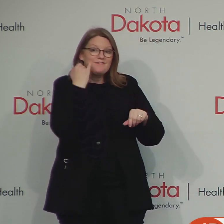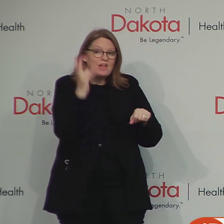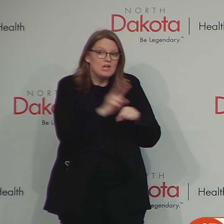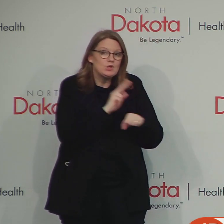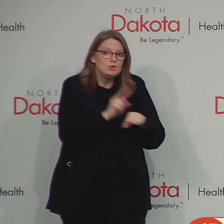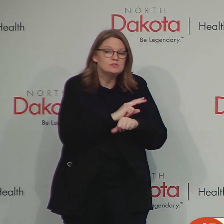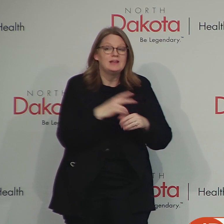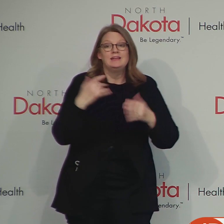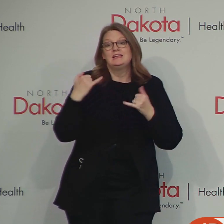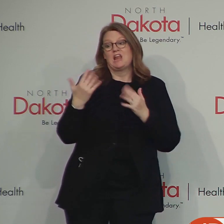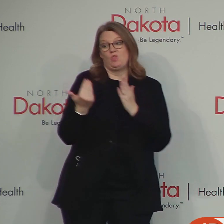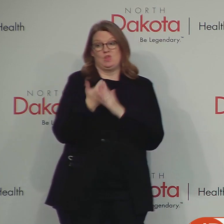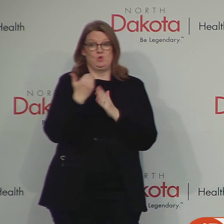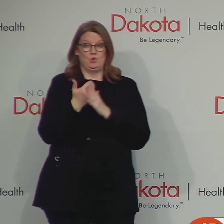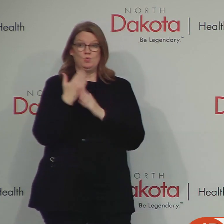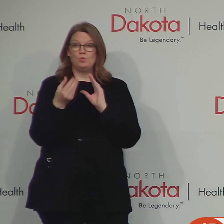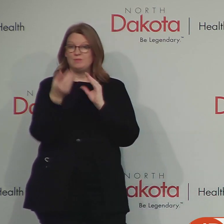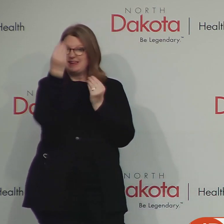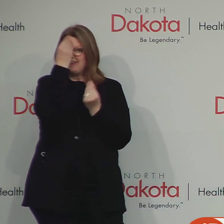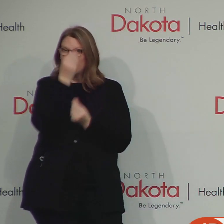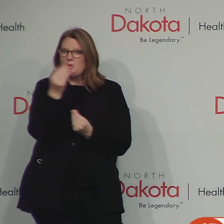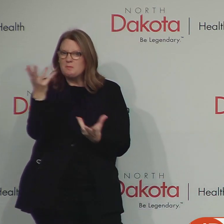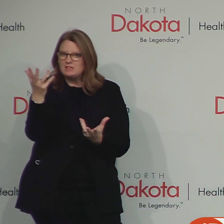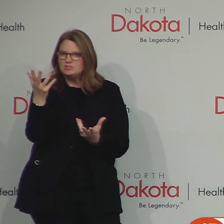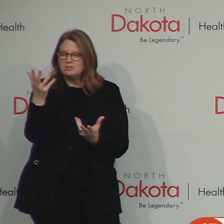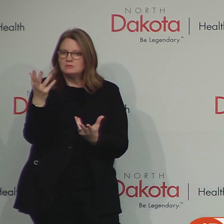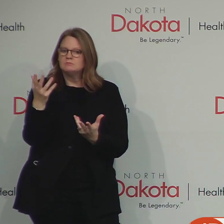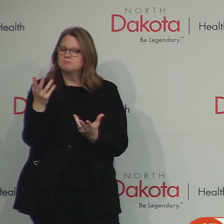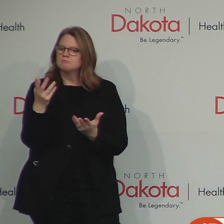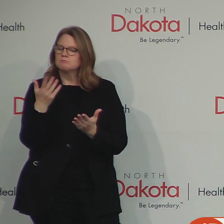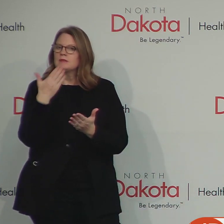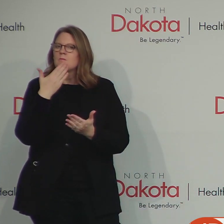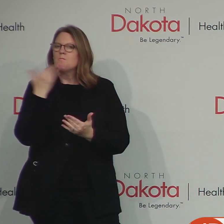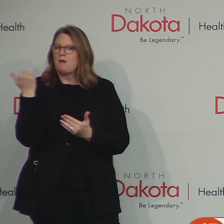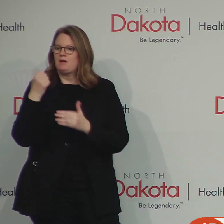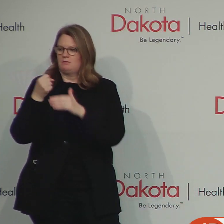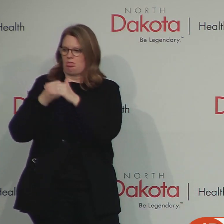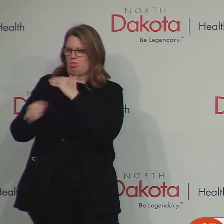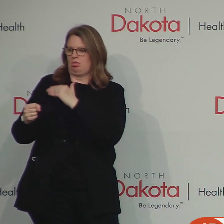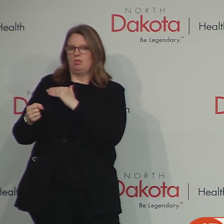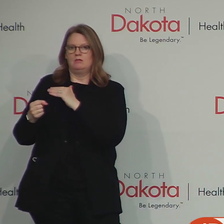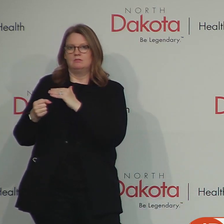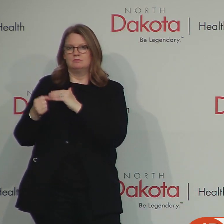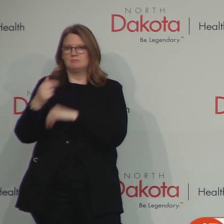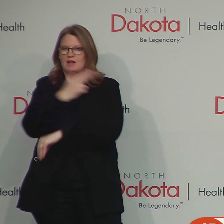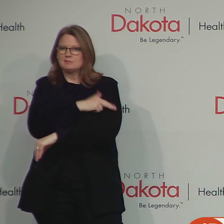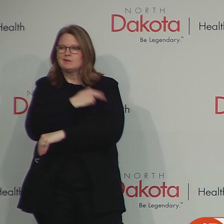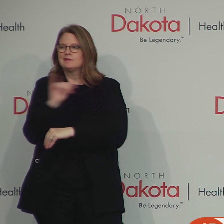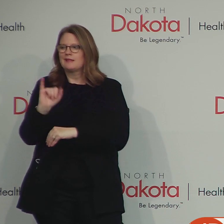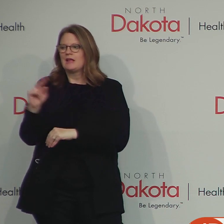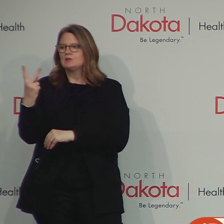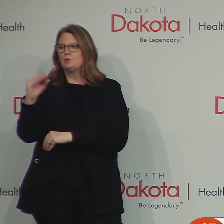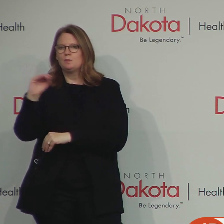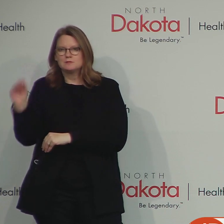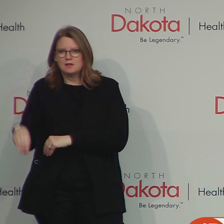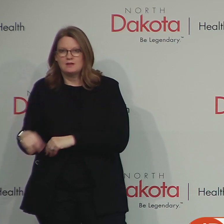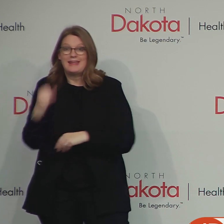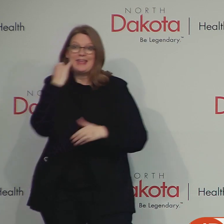new numbers that are even coming out now are showing much better hospitalization rates, down as low as 2% in some